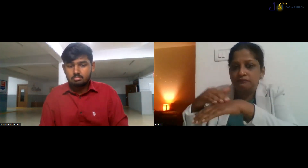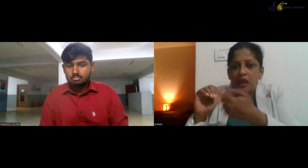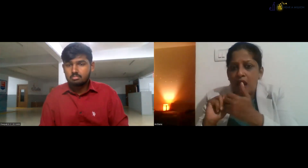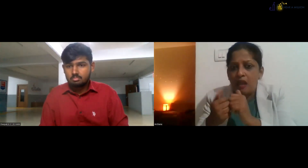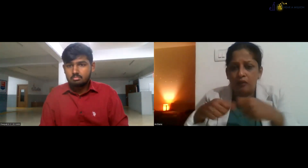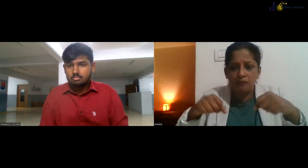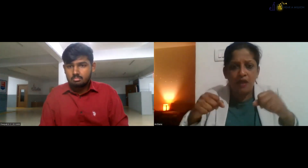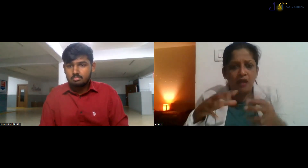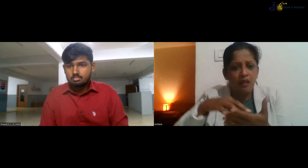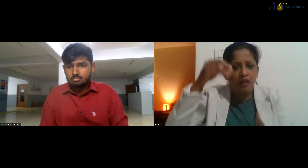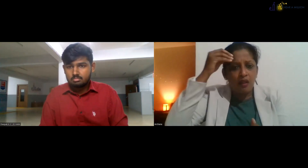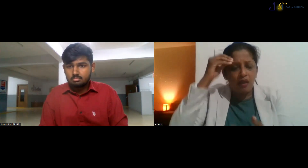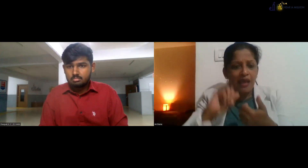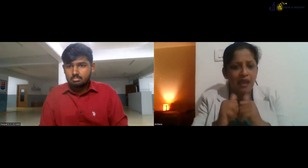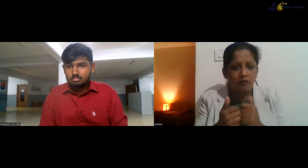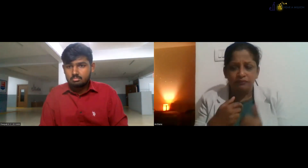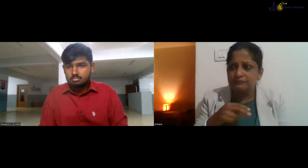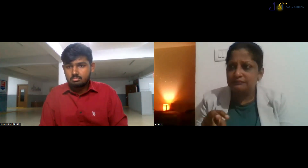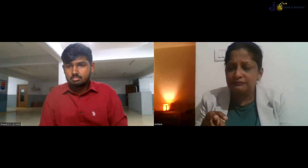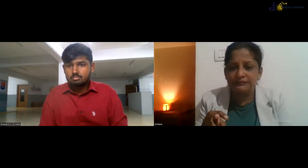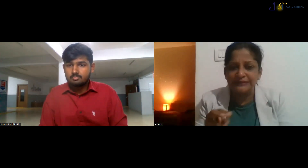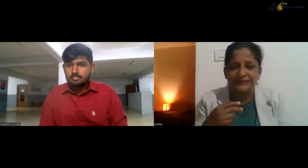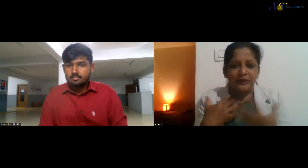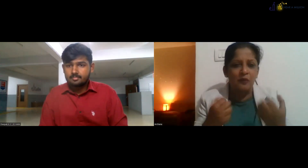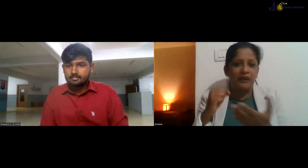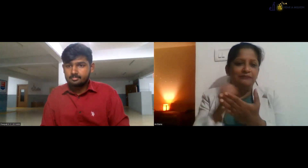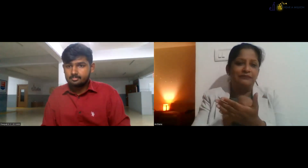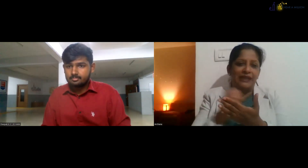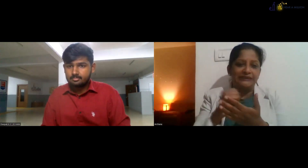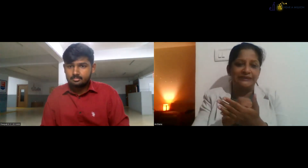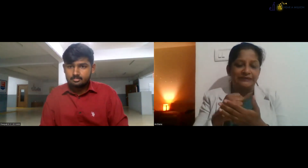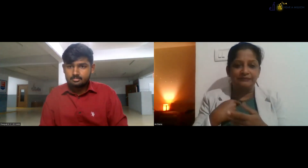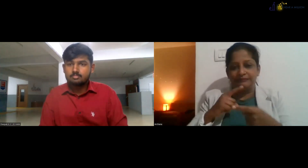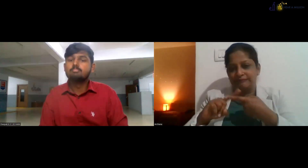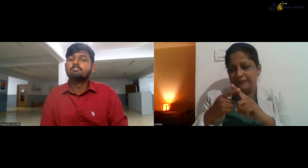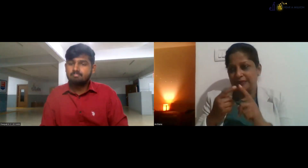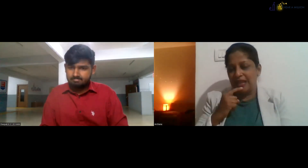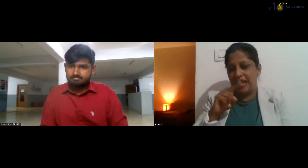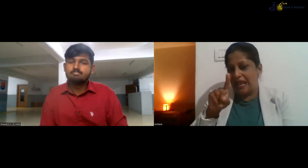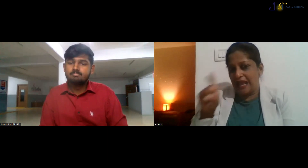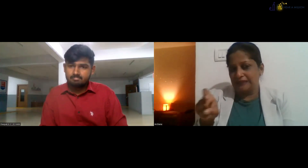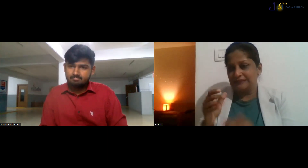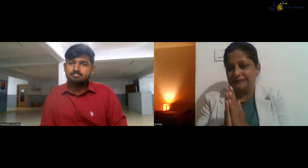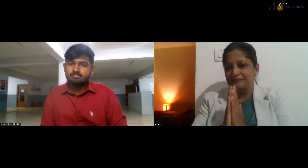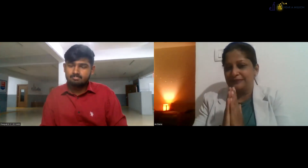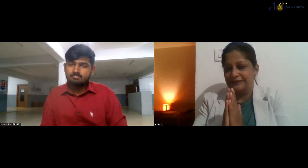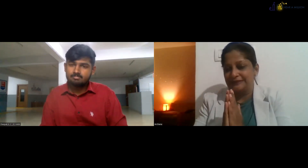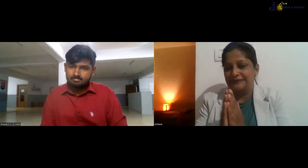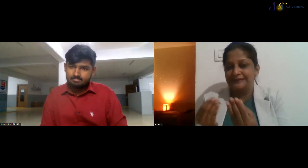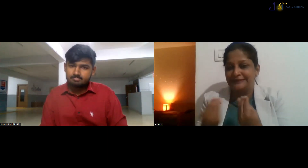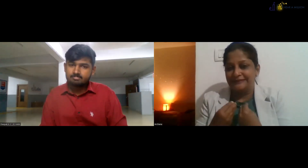So I asked a hearing person that how I can learn to ride the bike, and I would like to practice. I told my